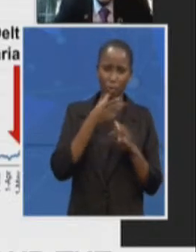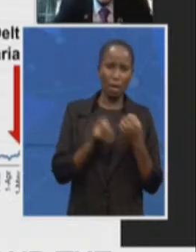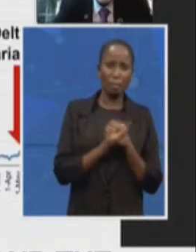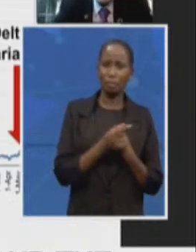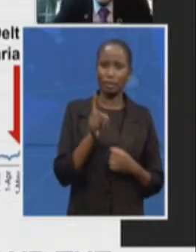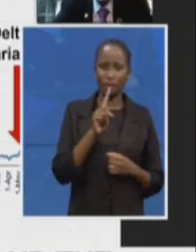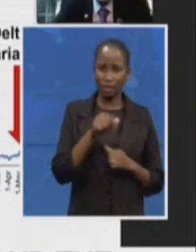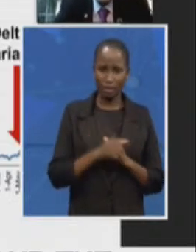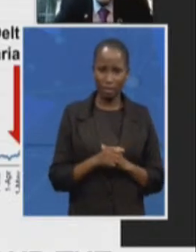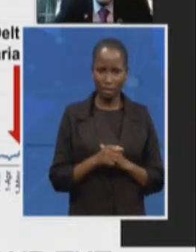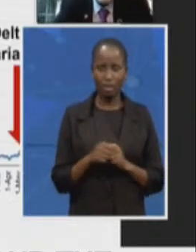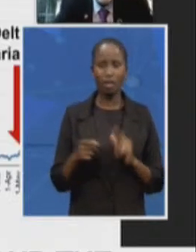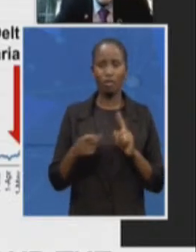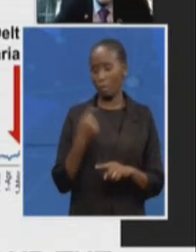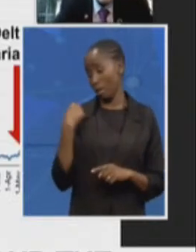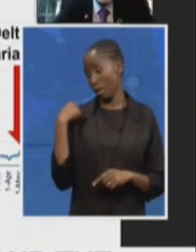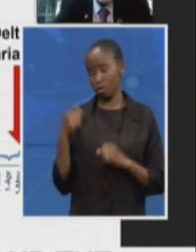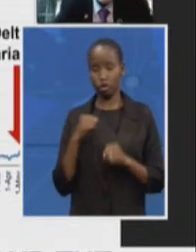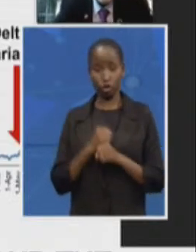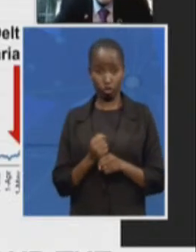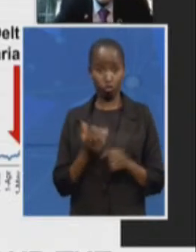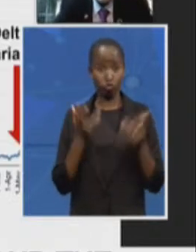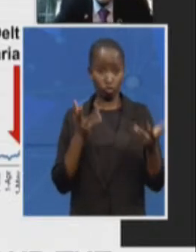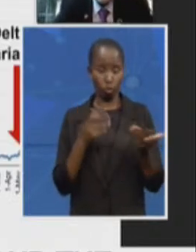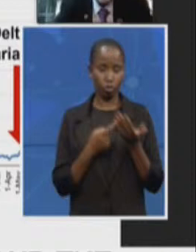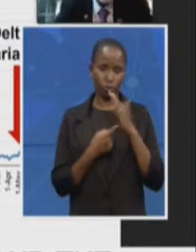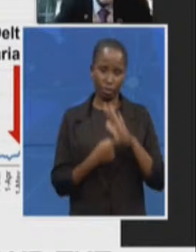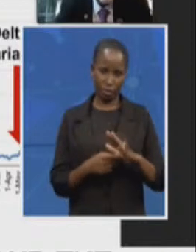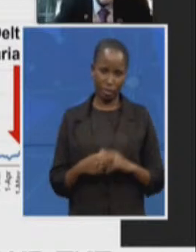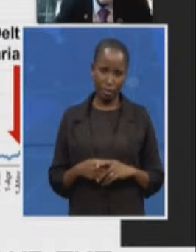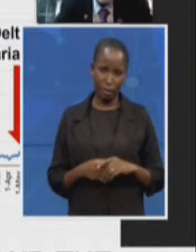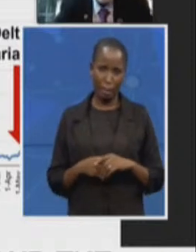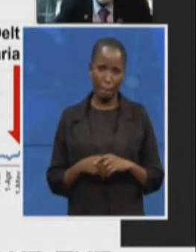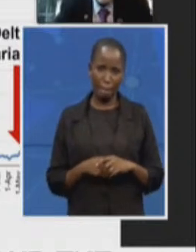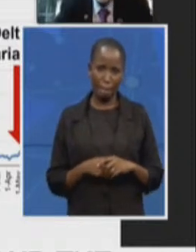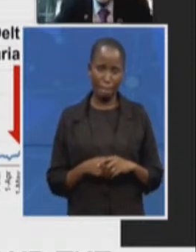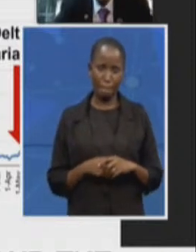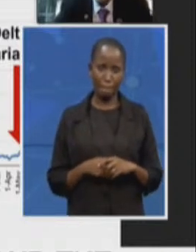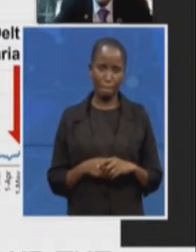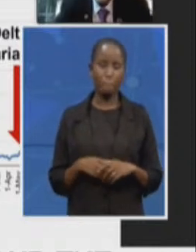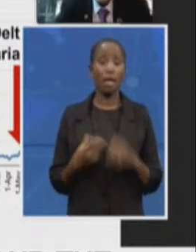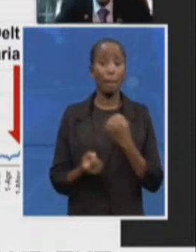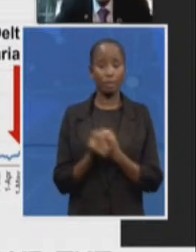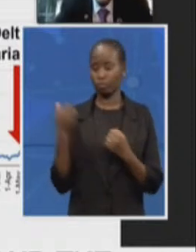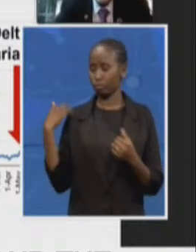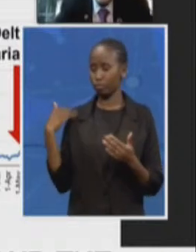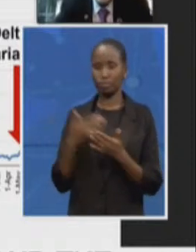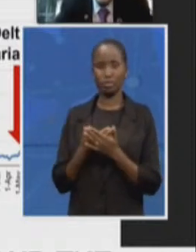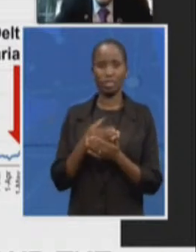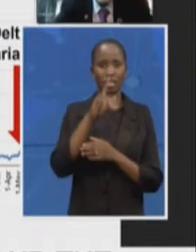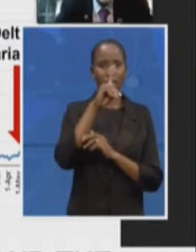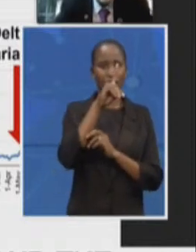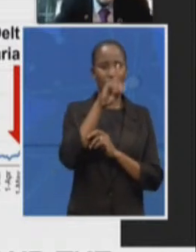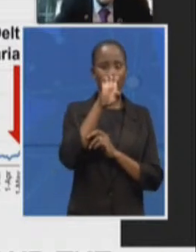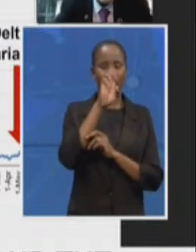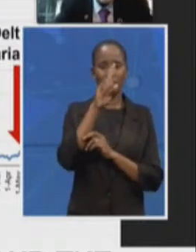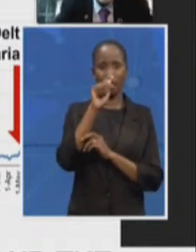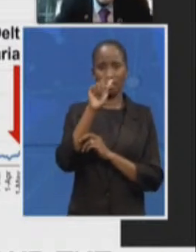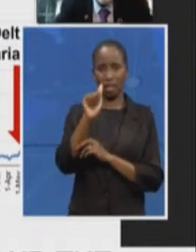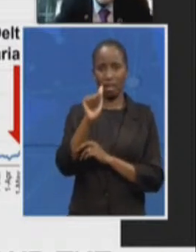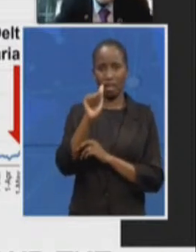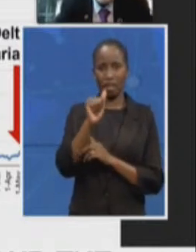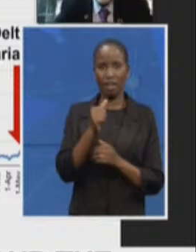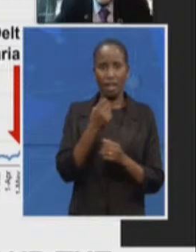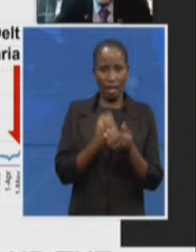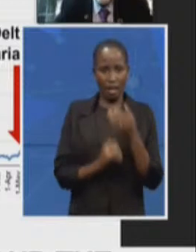look at what happened since. The Delta variant drove a severe wave in India, and I